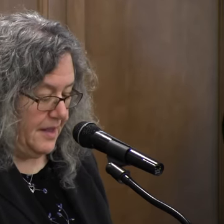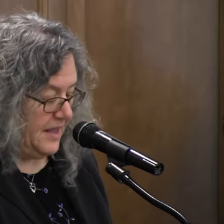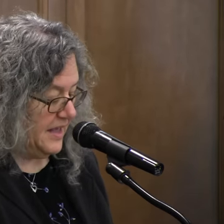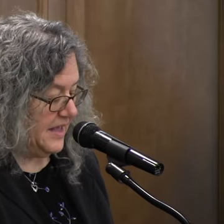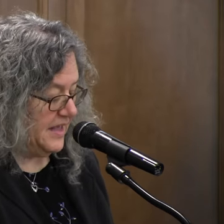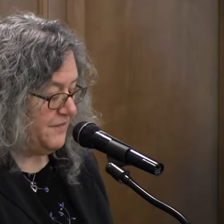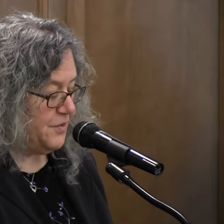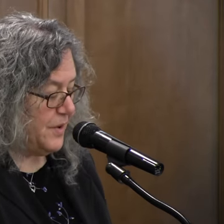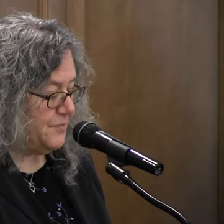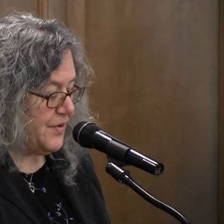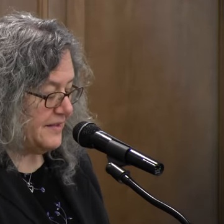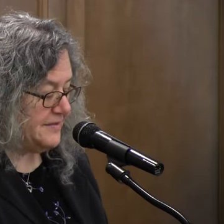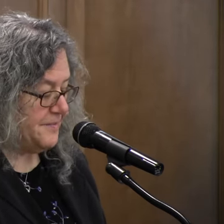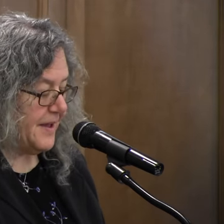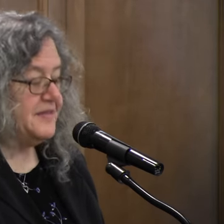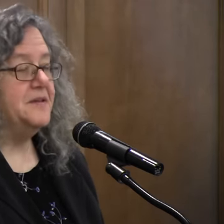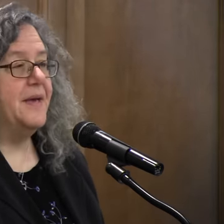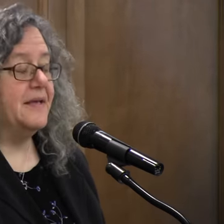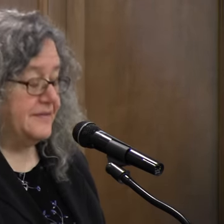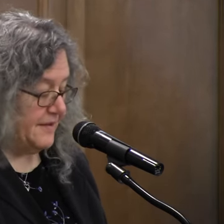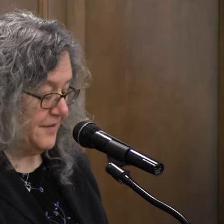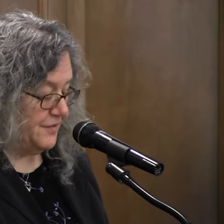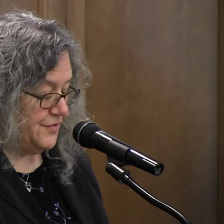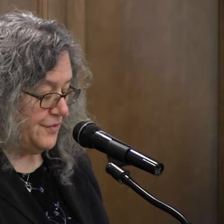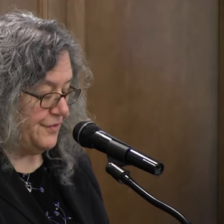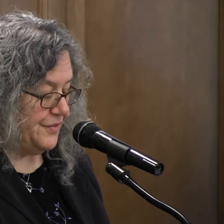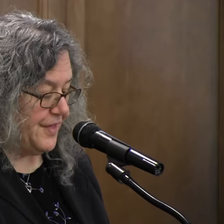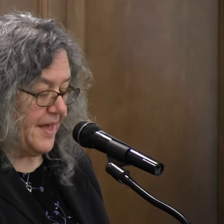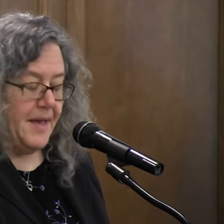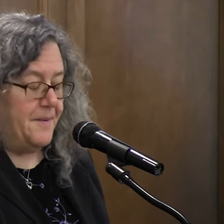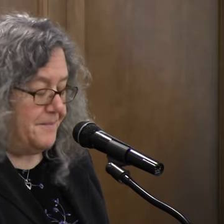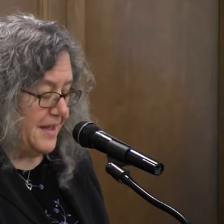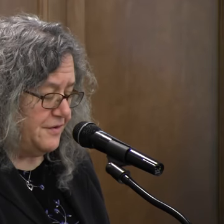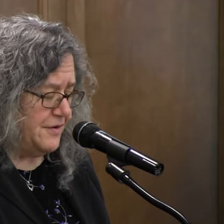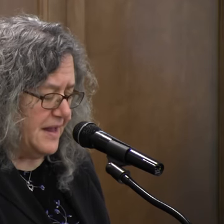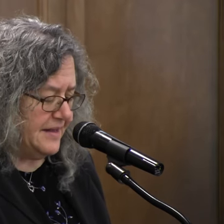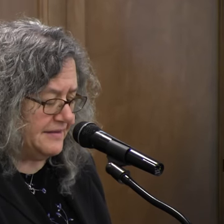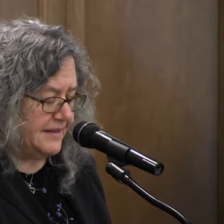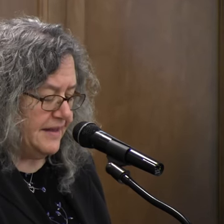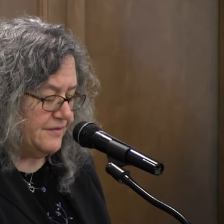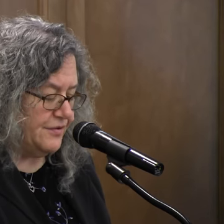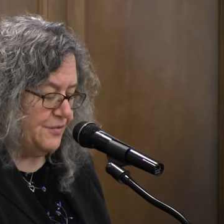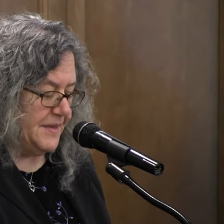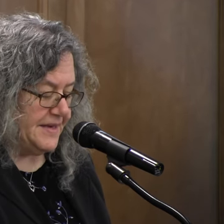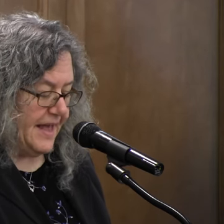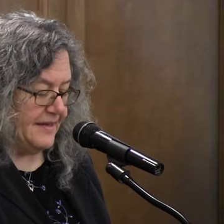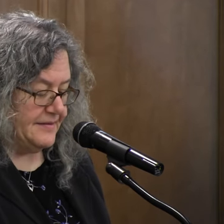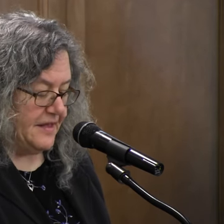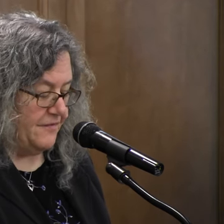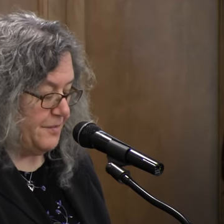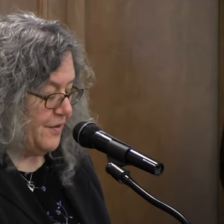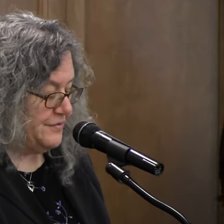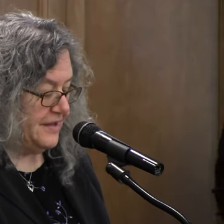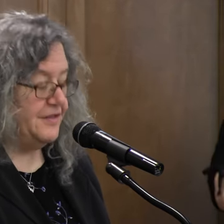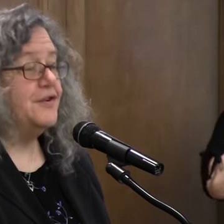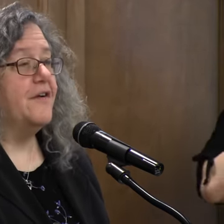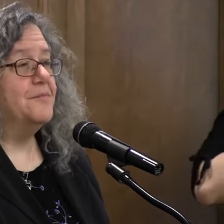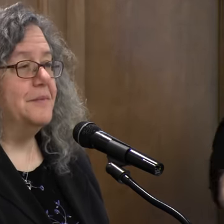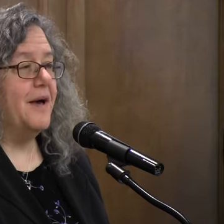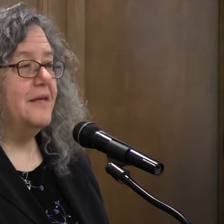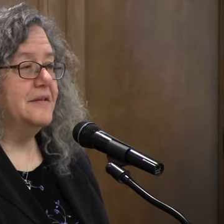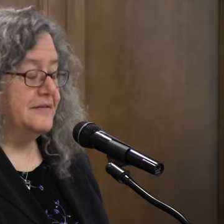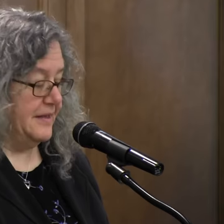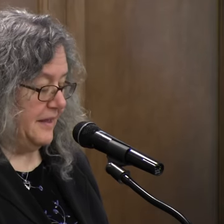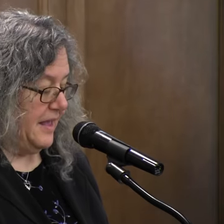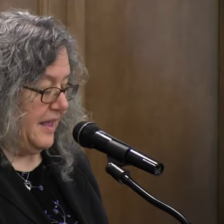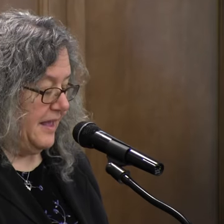one. Even when pressed by the demands of inner truth, men do not easily assume the task of opposing their